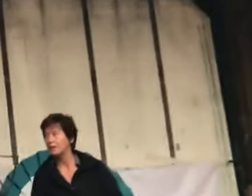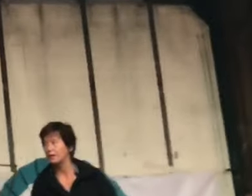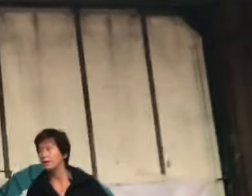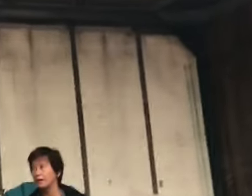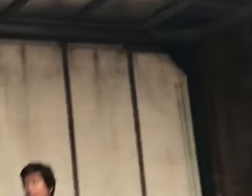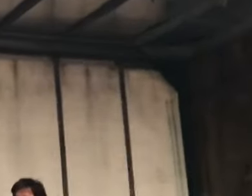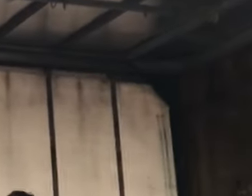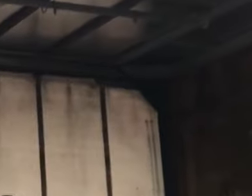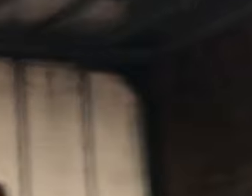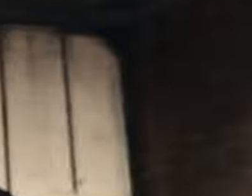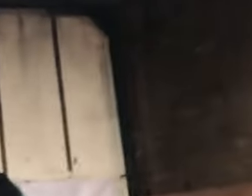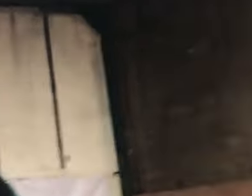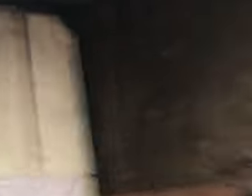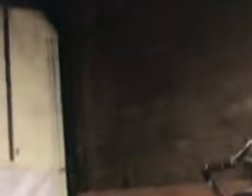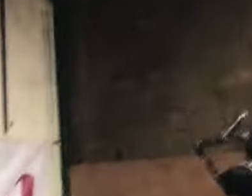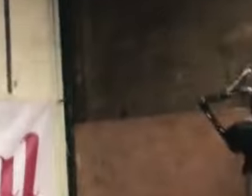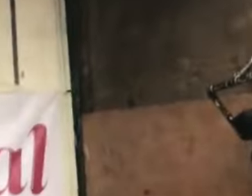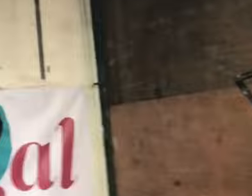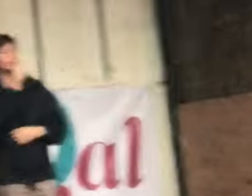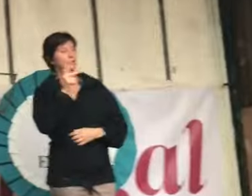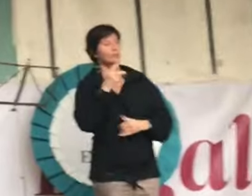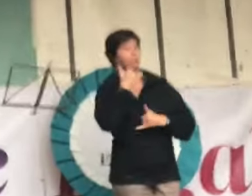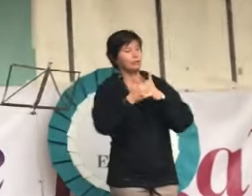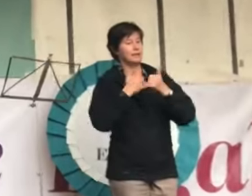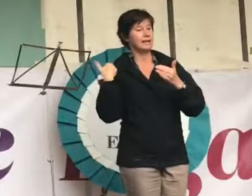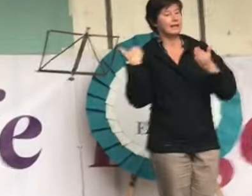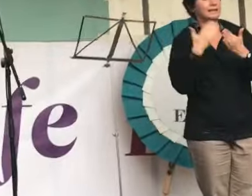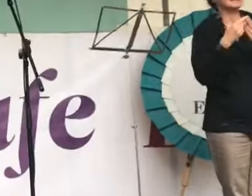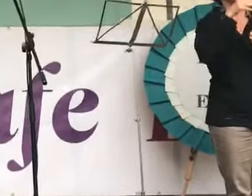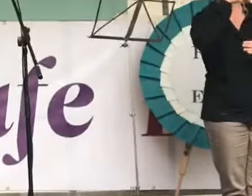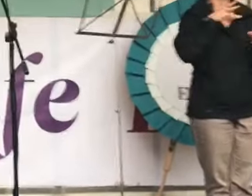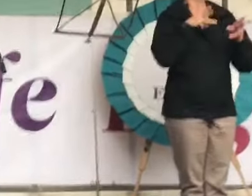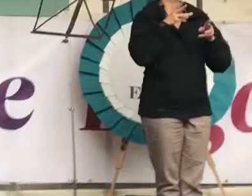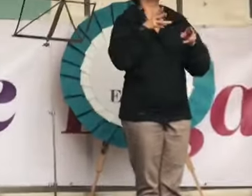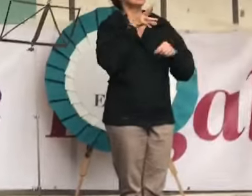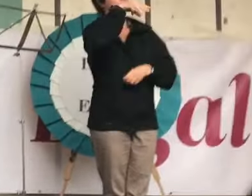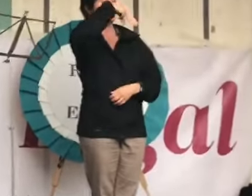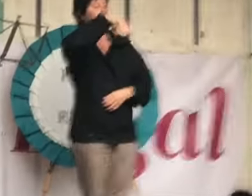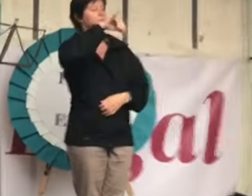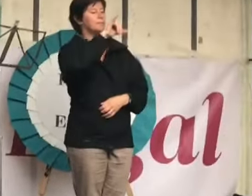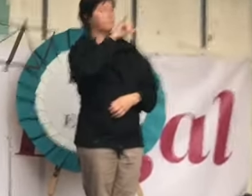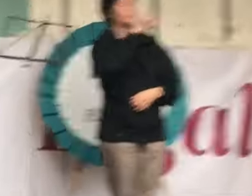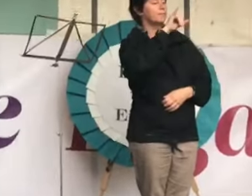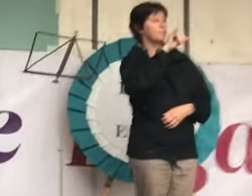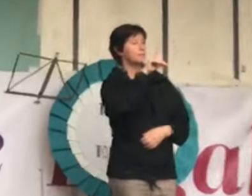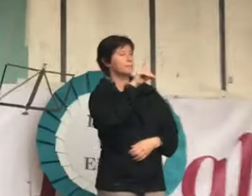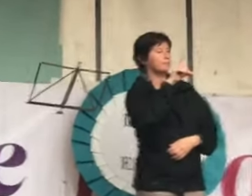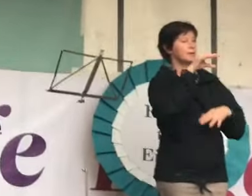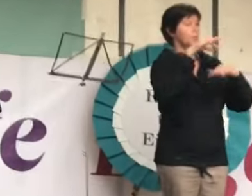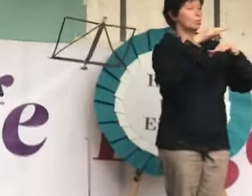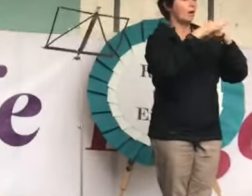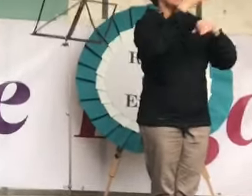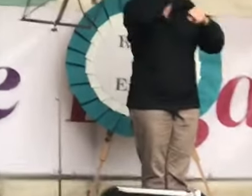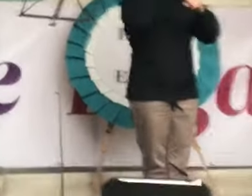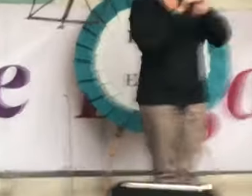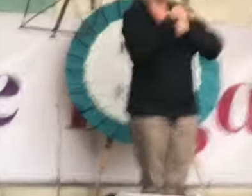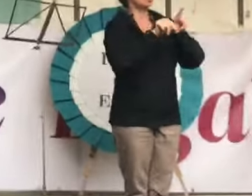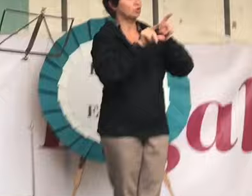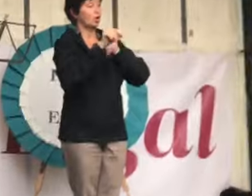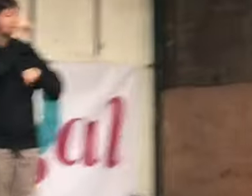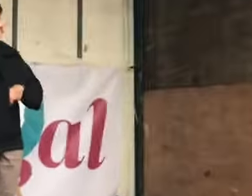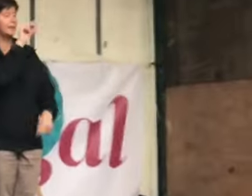years and an advocate for choice in maternity care here in Ireland. Philomena would describe herself as a birth advocate, and